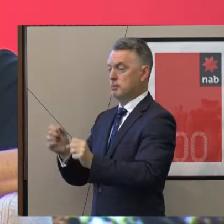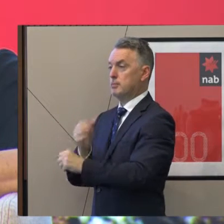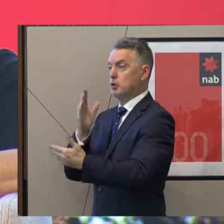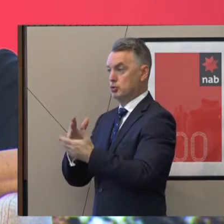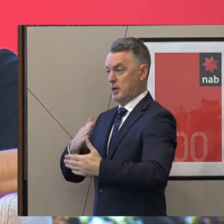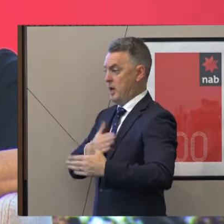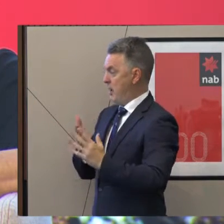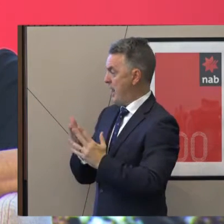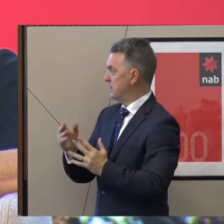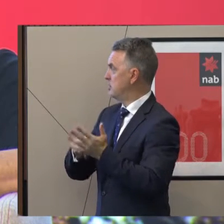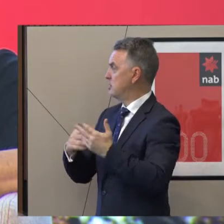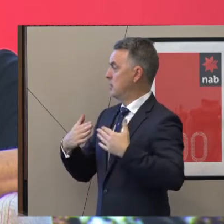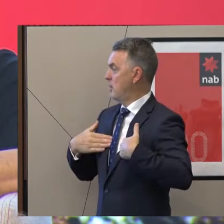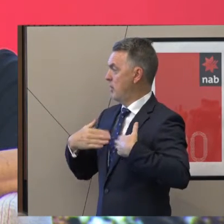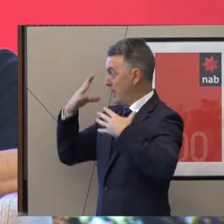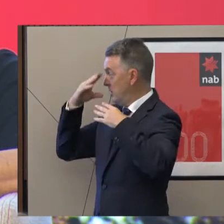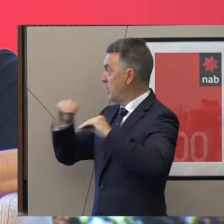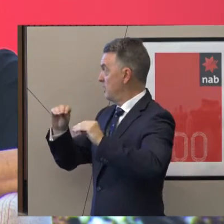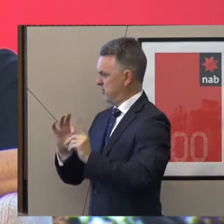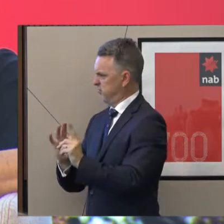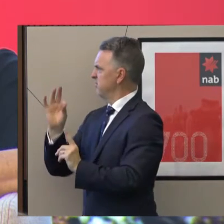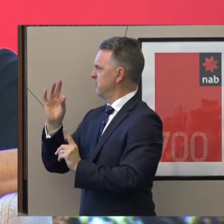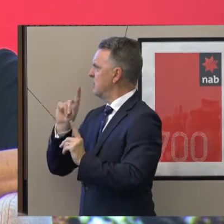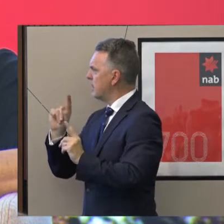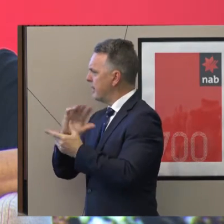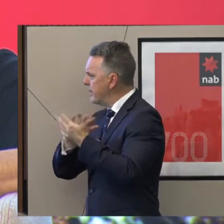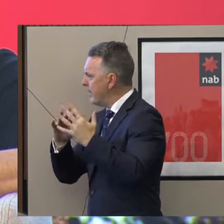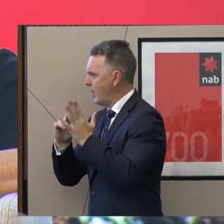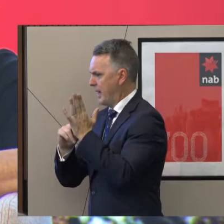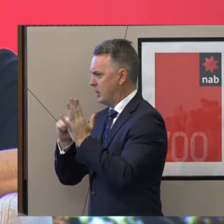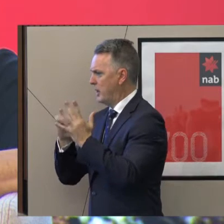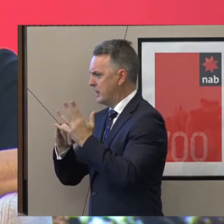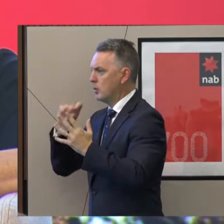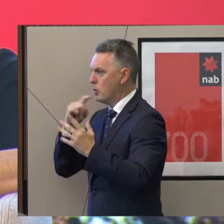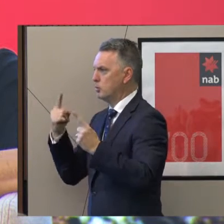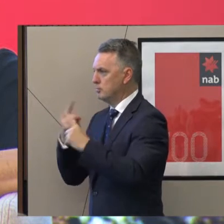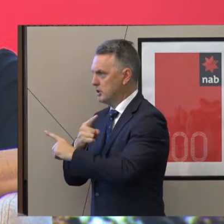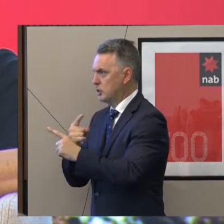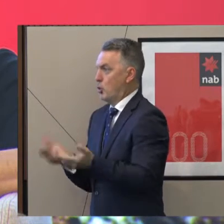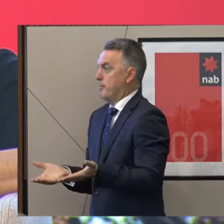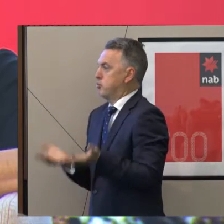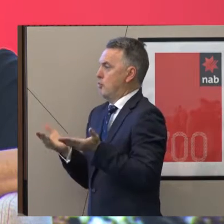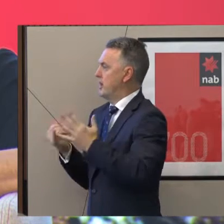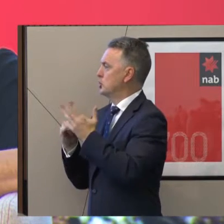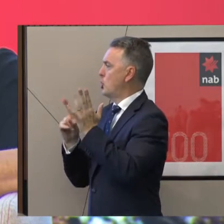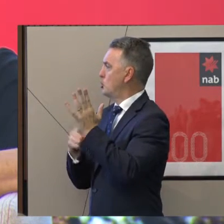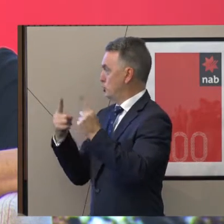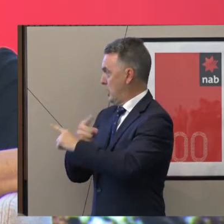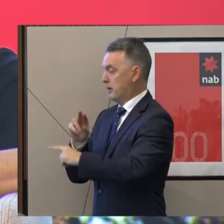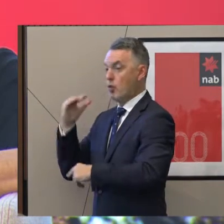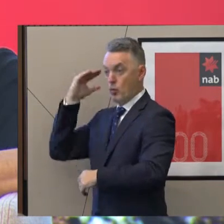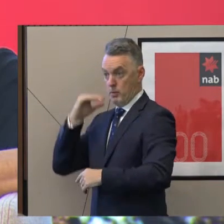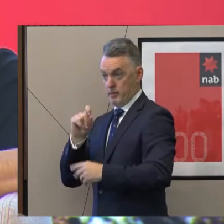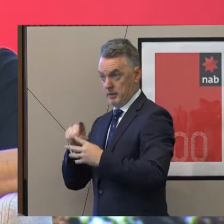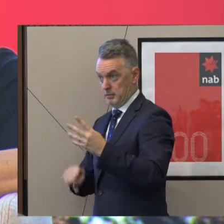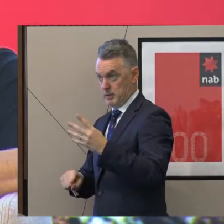to health and education. So how will the NDIS provide social change for women with disabilities, particularly in as it